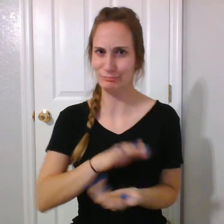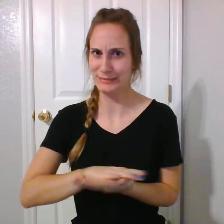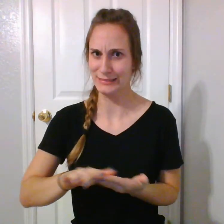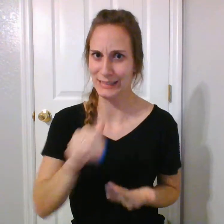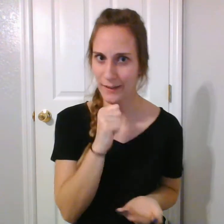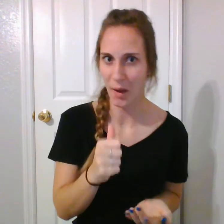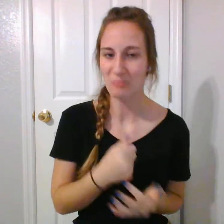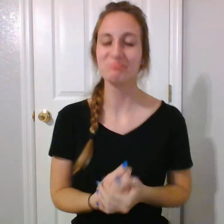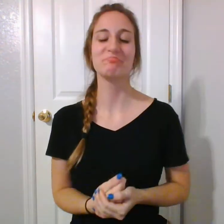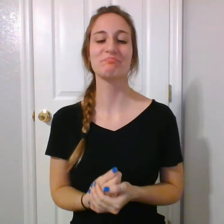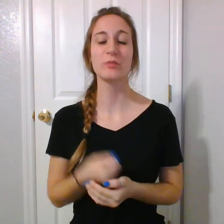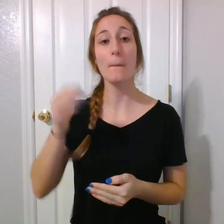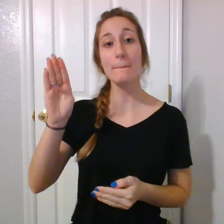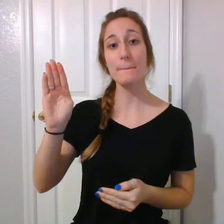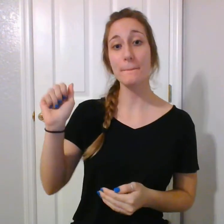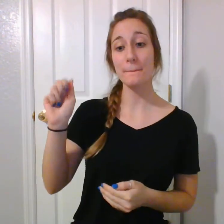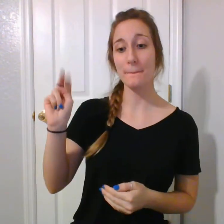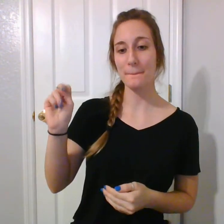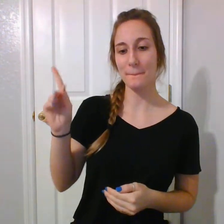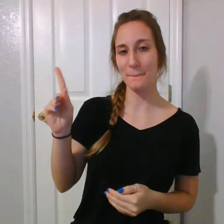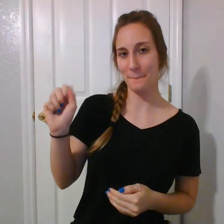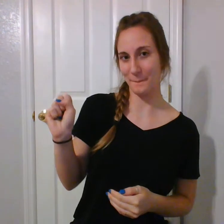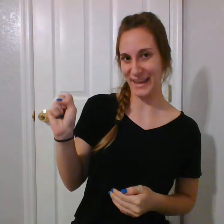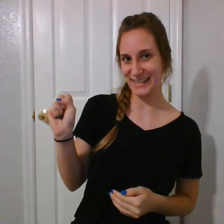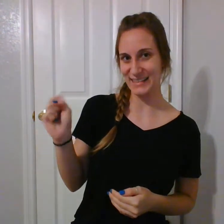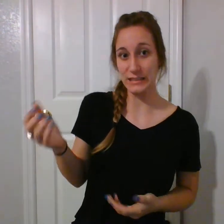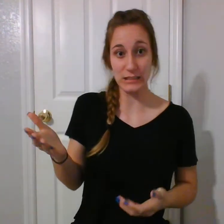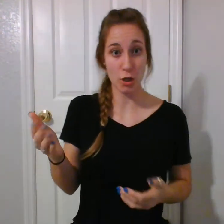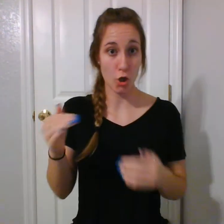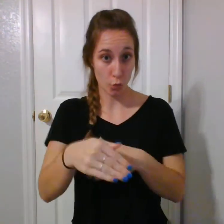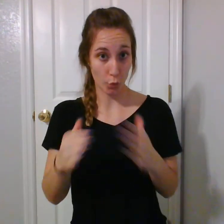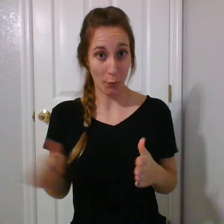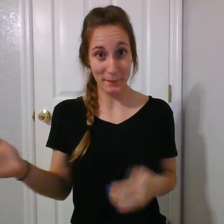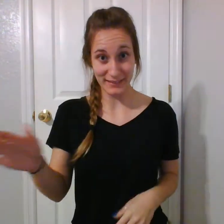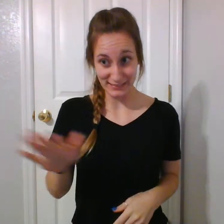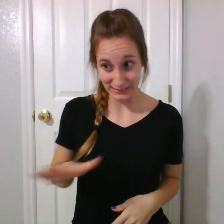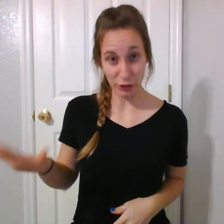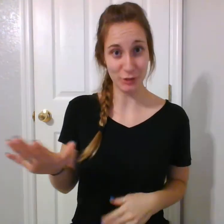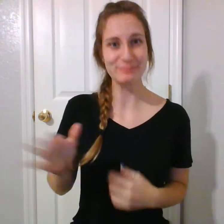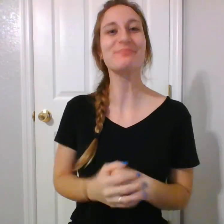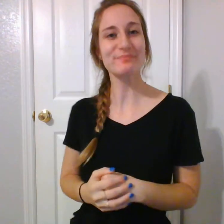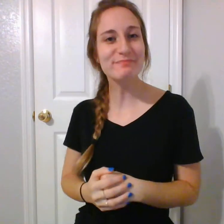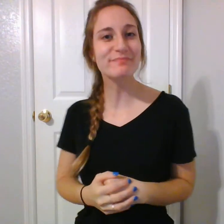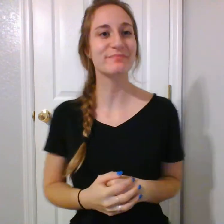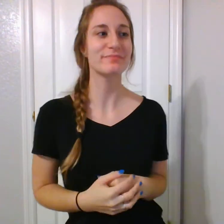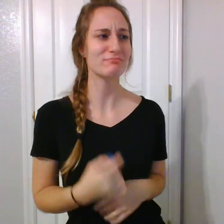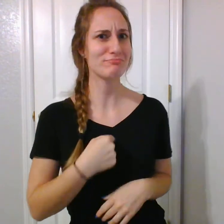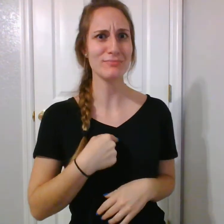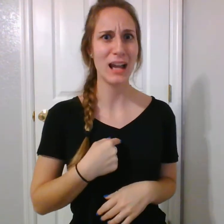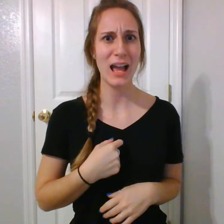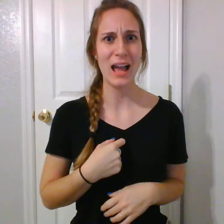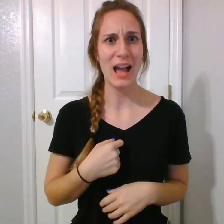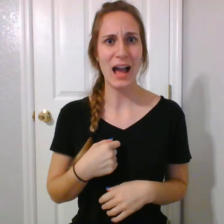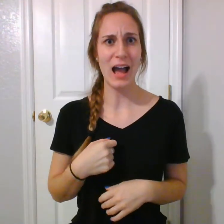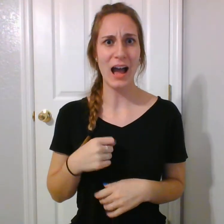So come into Banks's room. I had a lot of fun doing this. I don't know, I thought I was going to play it so much more cool, and I went full-blown